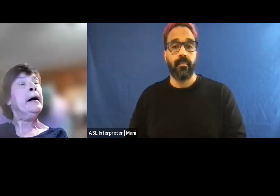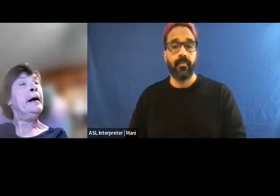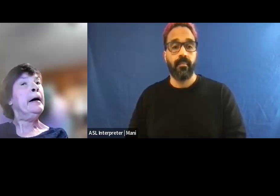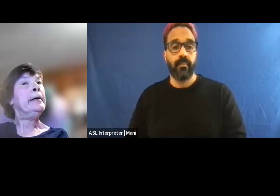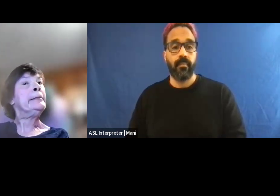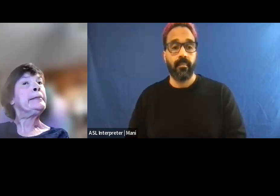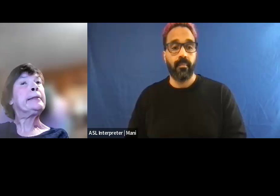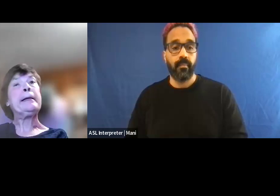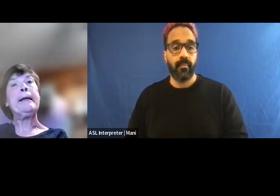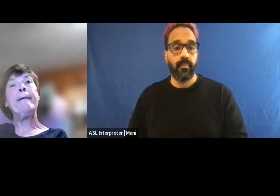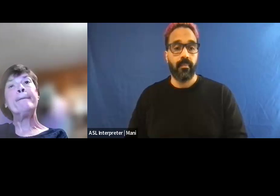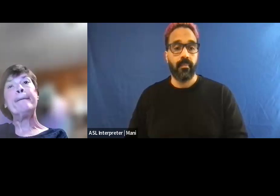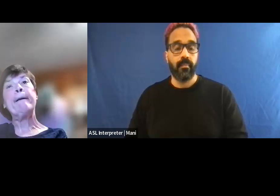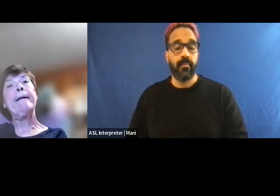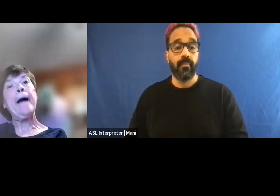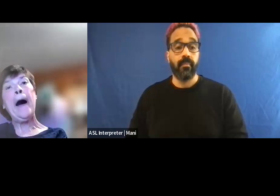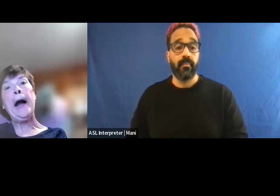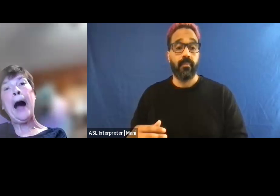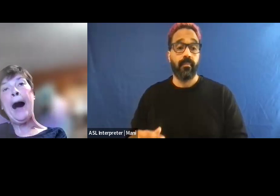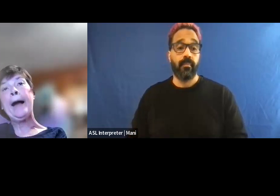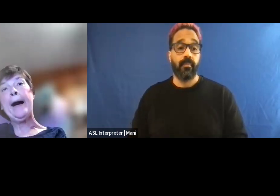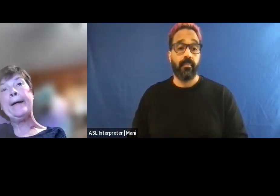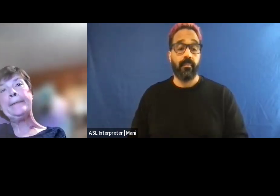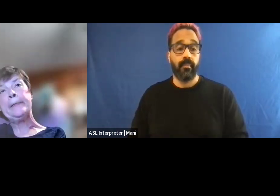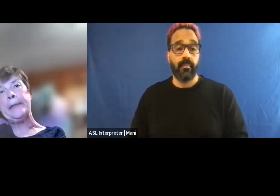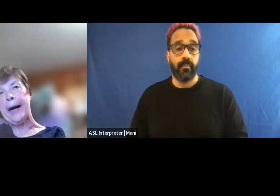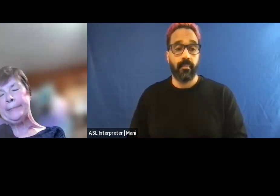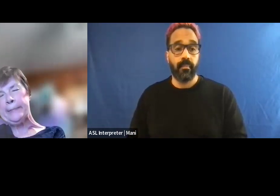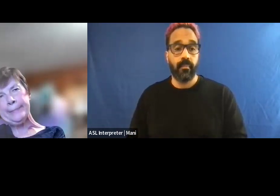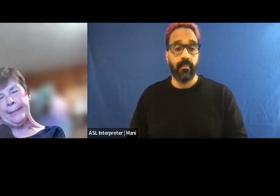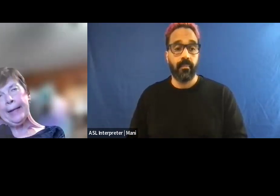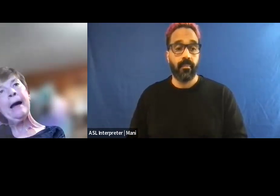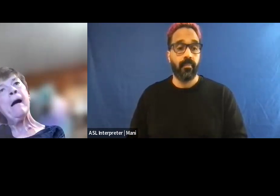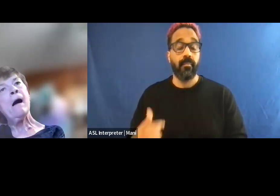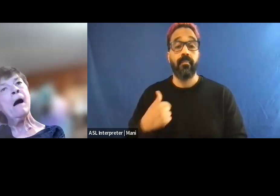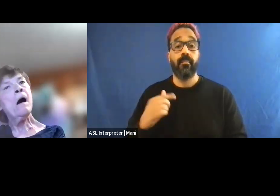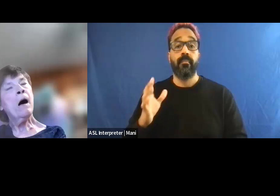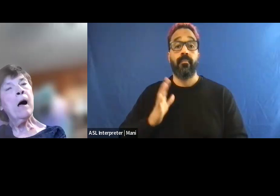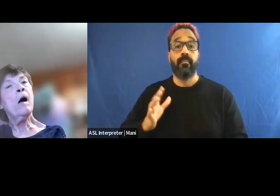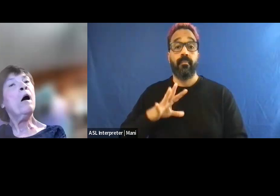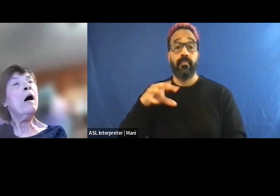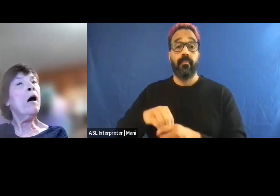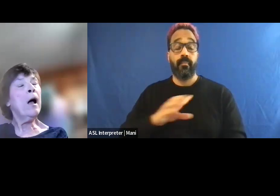presentation to the board on IL philosophy.